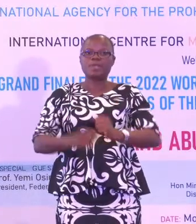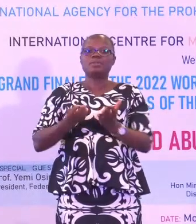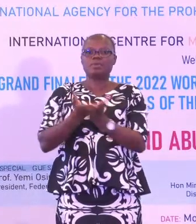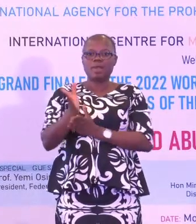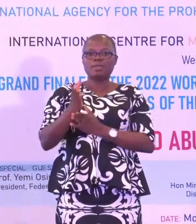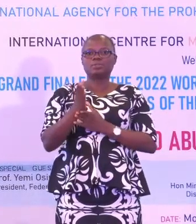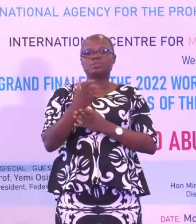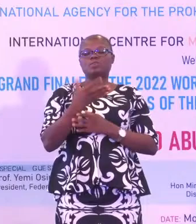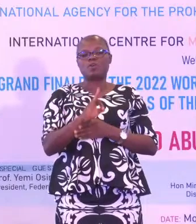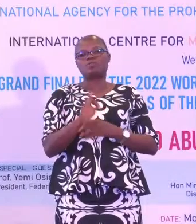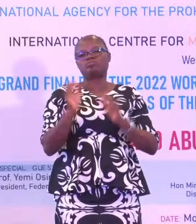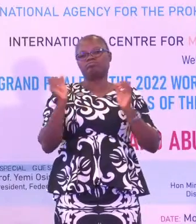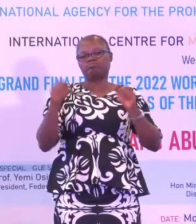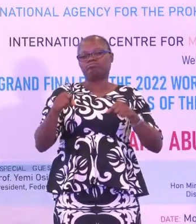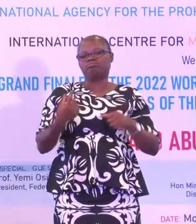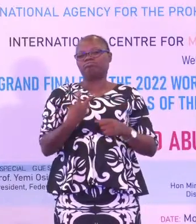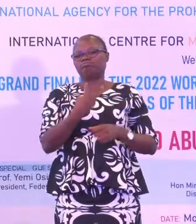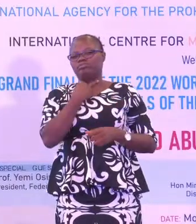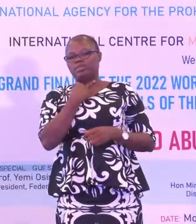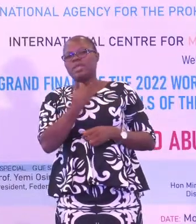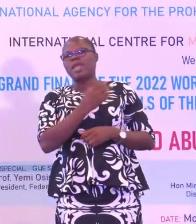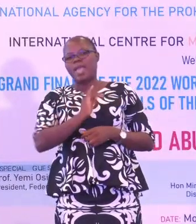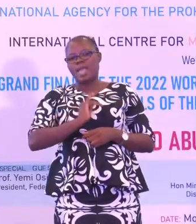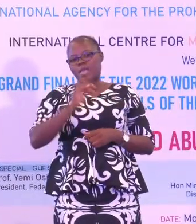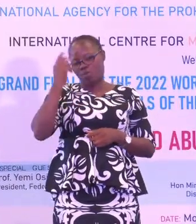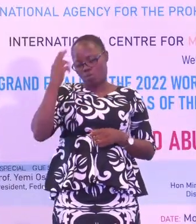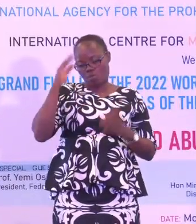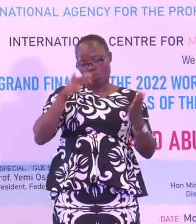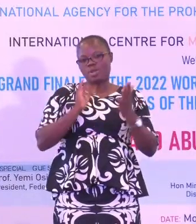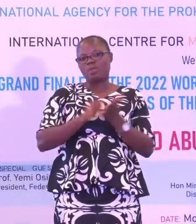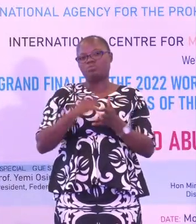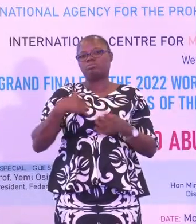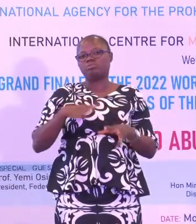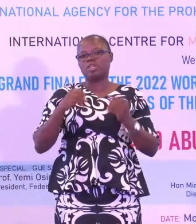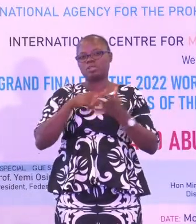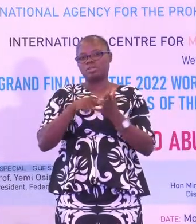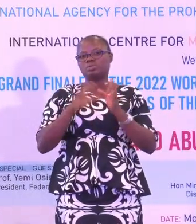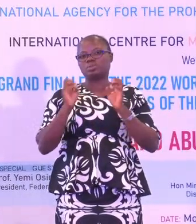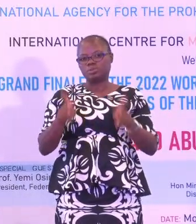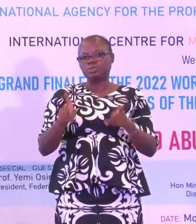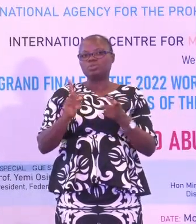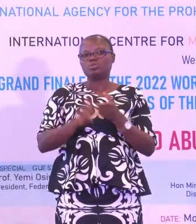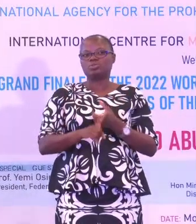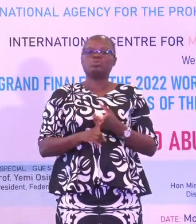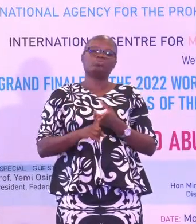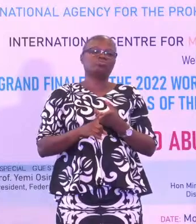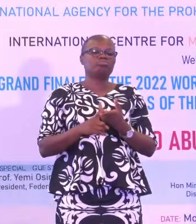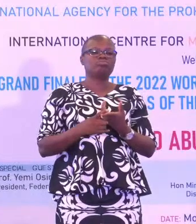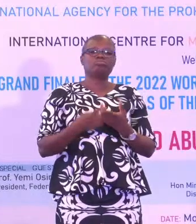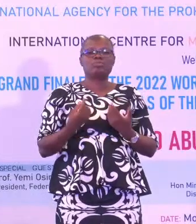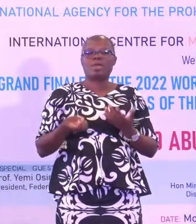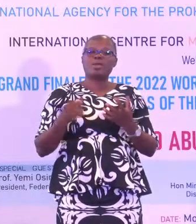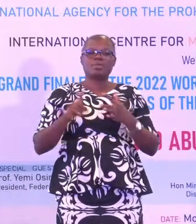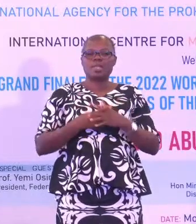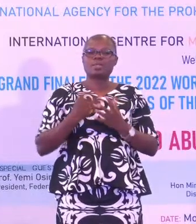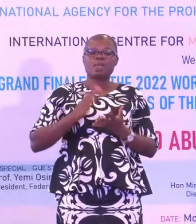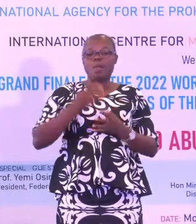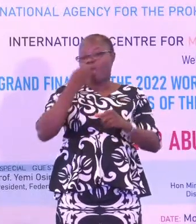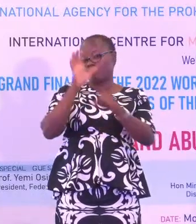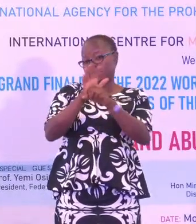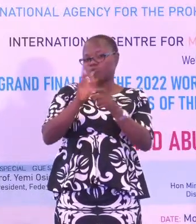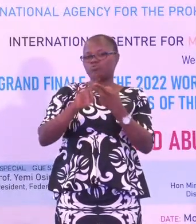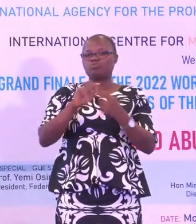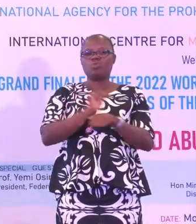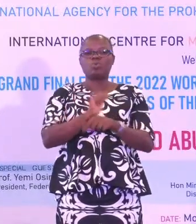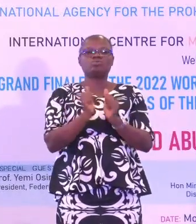of potential victims. I hope we will all take this opportunity to rekindle our commitment to work